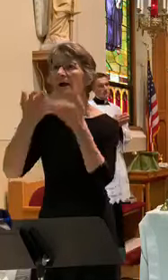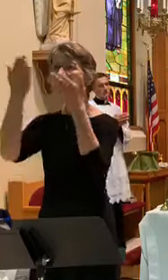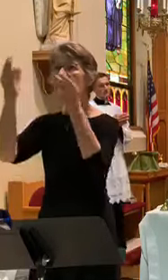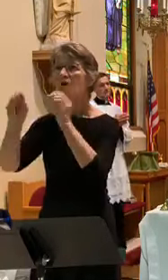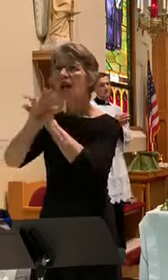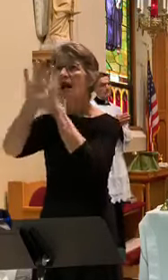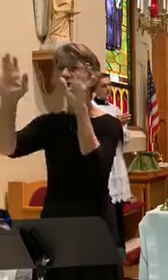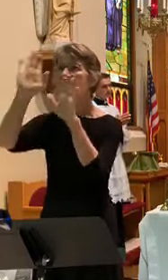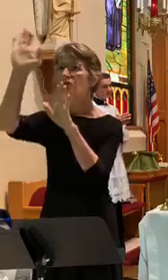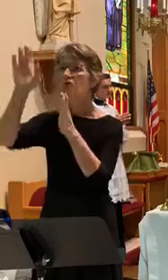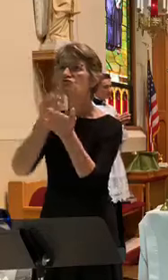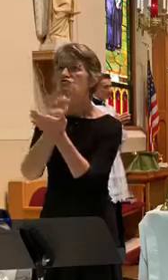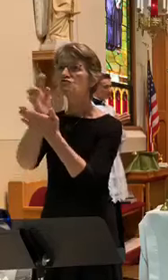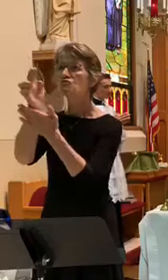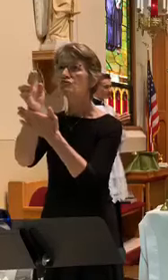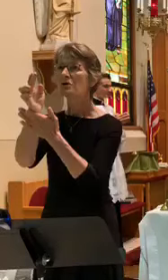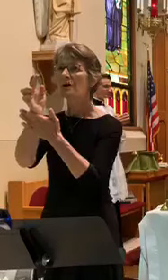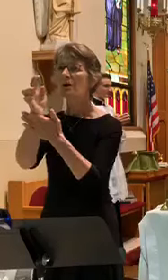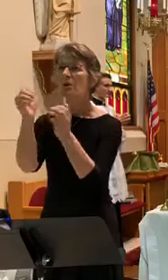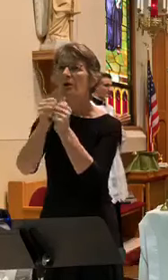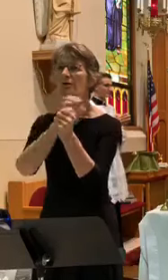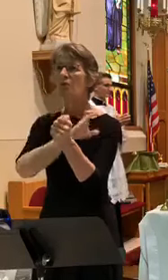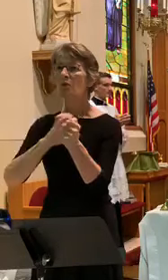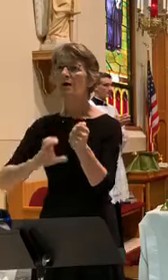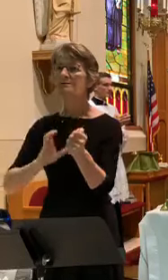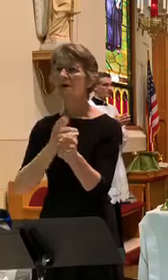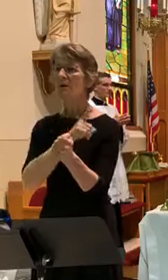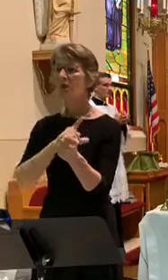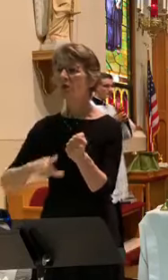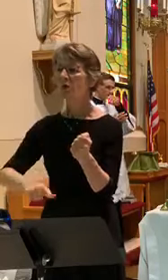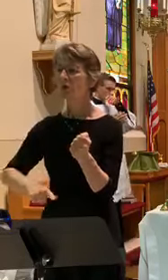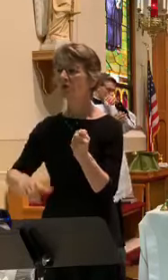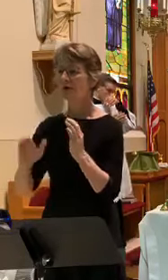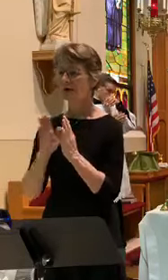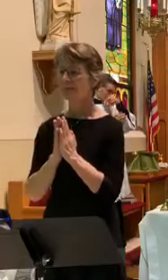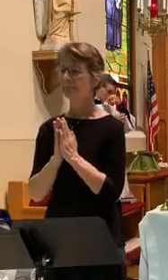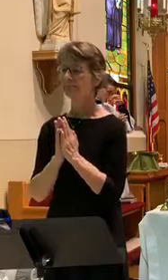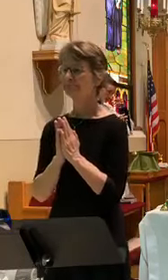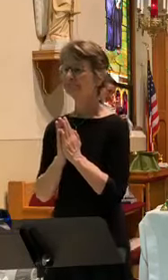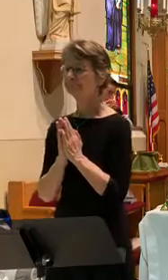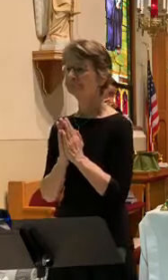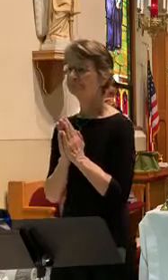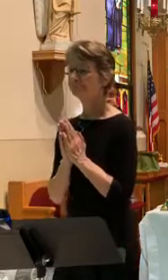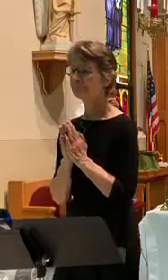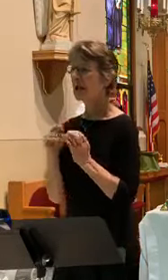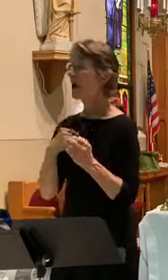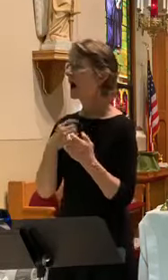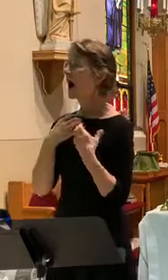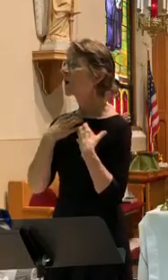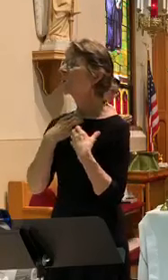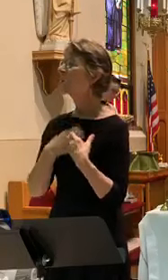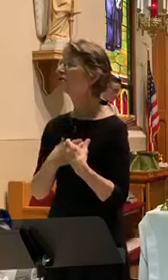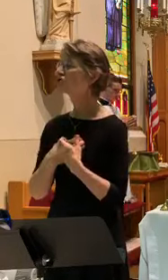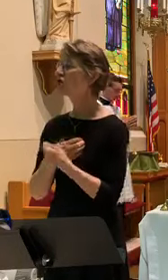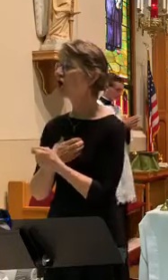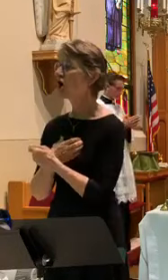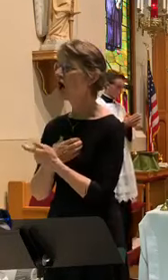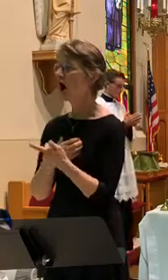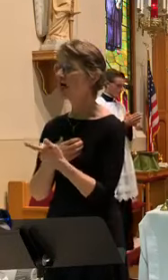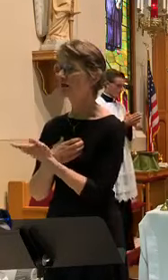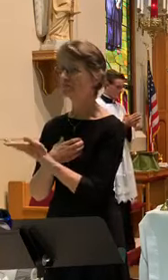truth through Christ our Lord. Amen. I wish all of you, in the name of our parish and the priests of